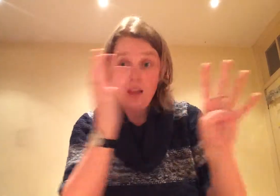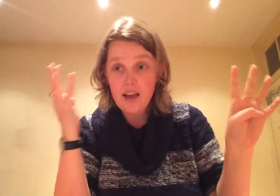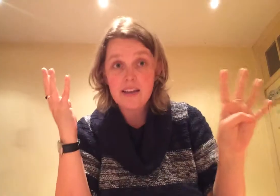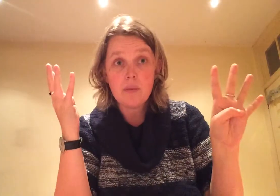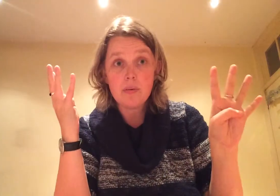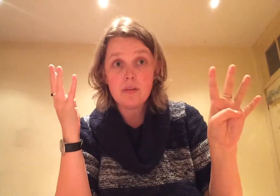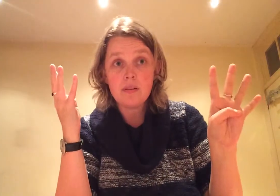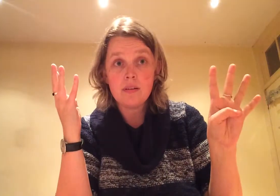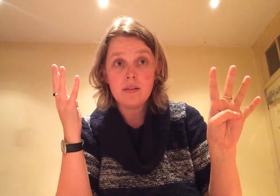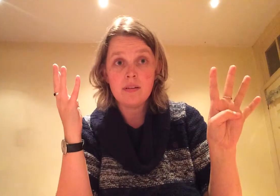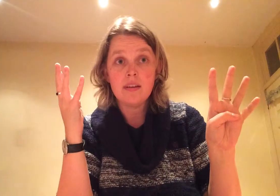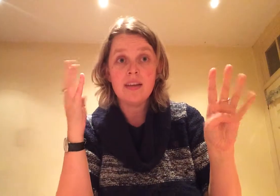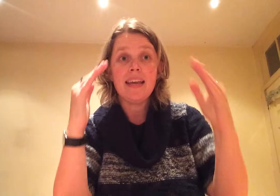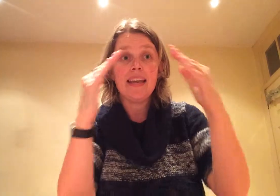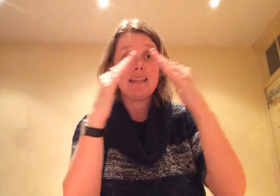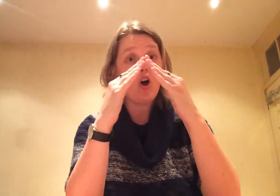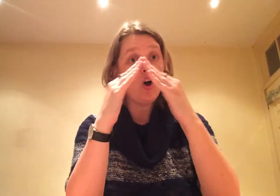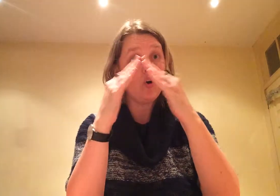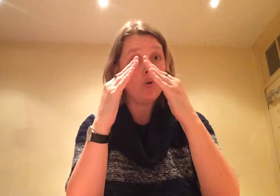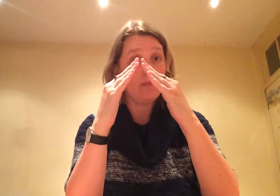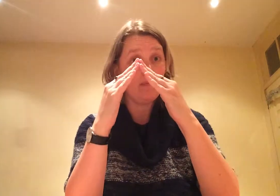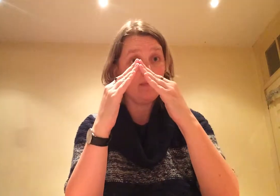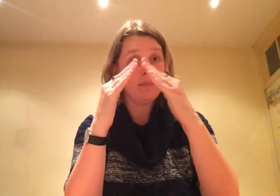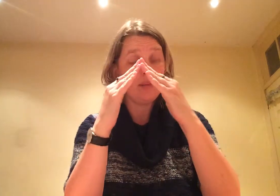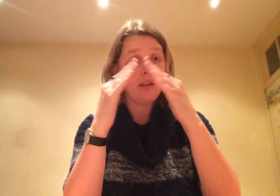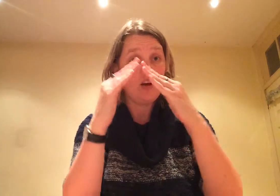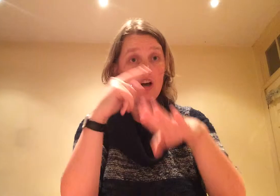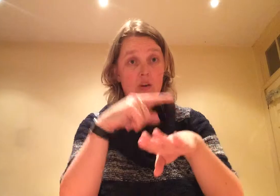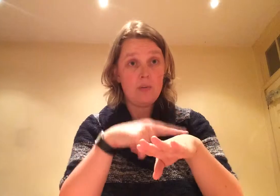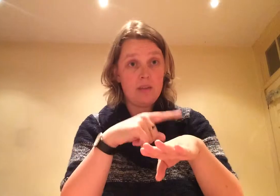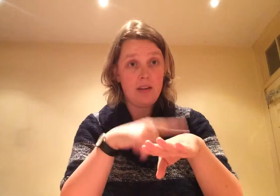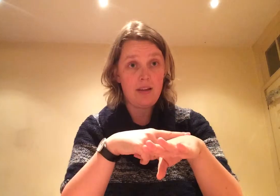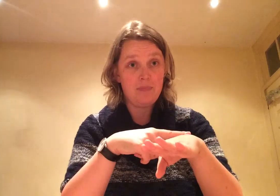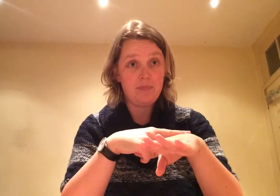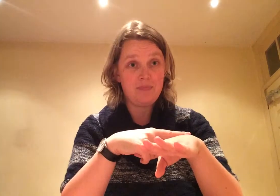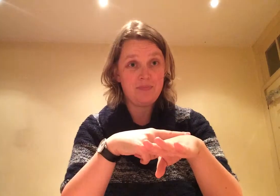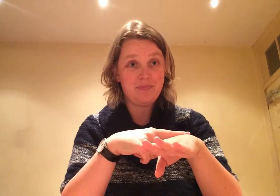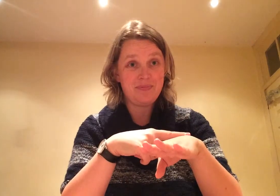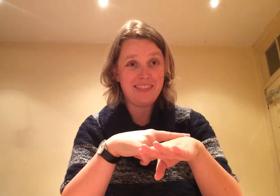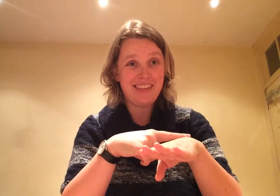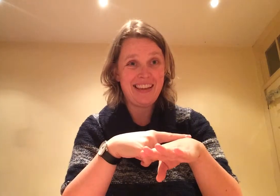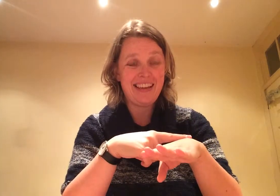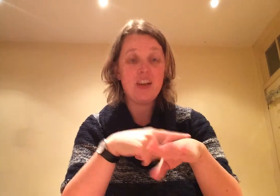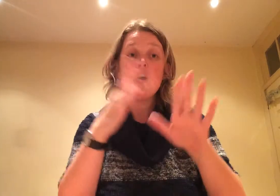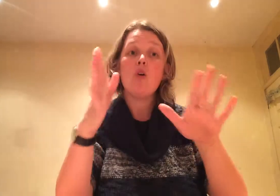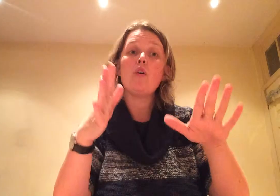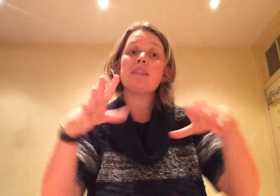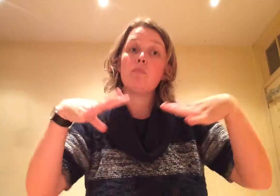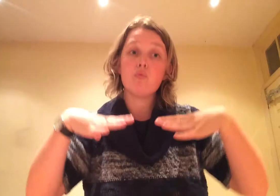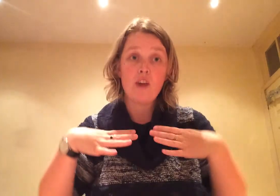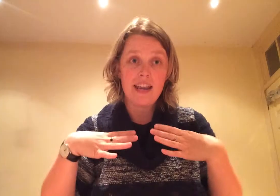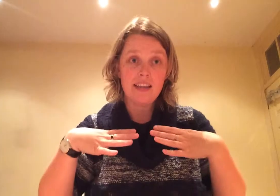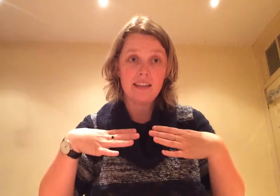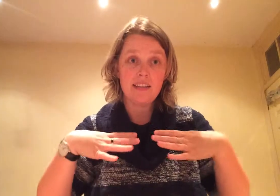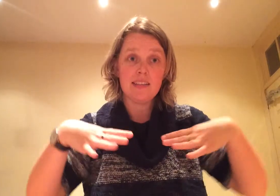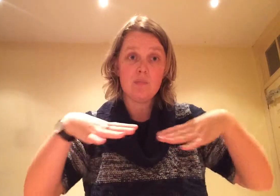Line up, it's home time. Okay, or it's break. Now this is